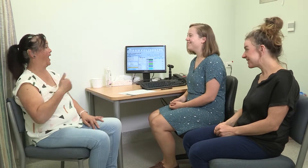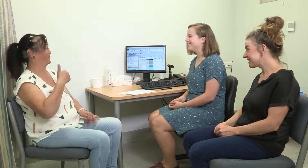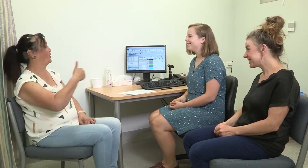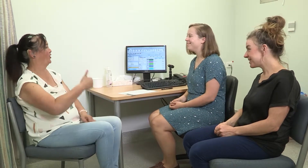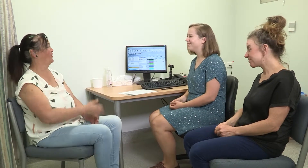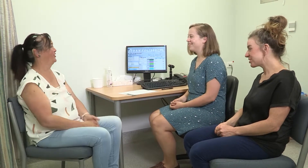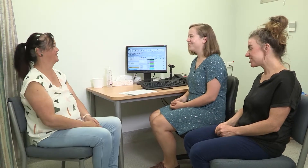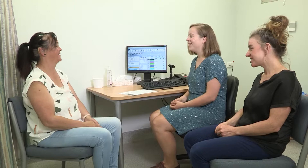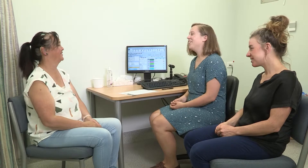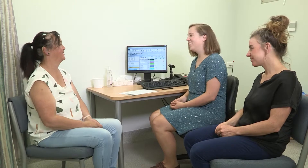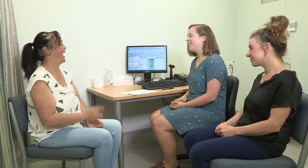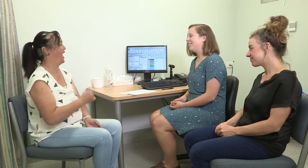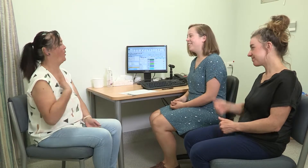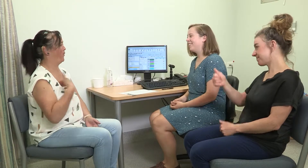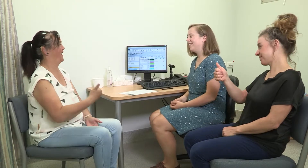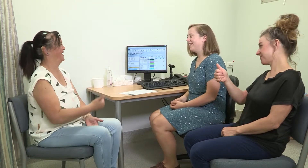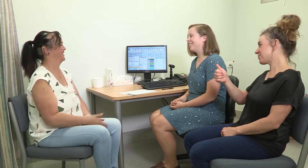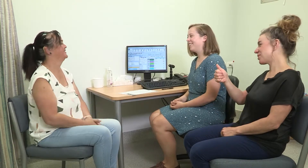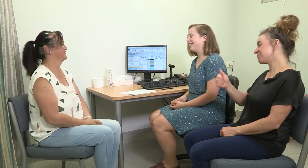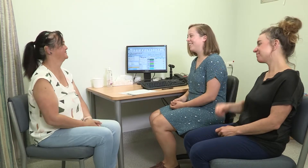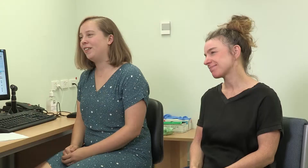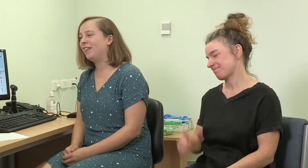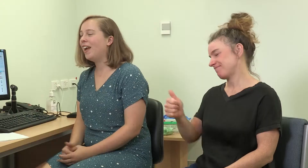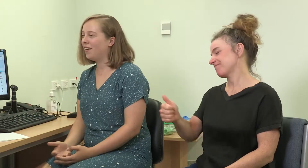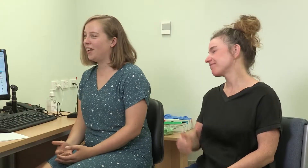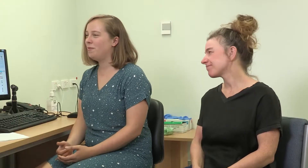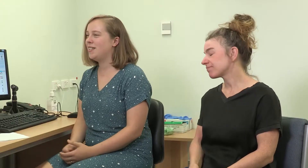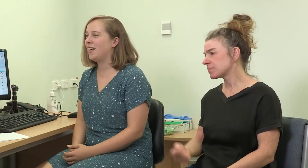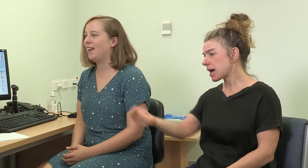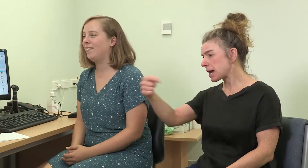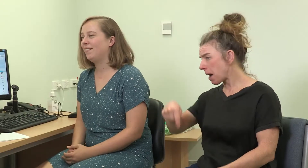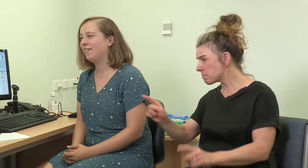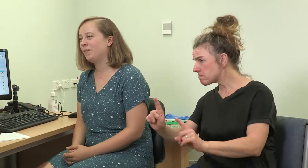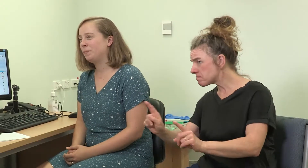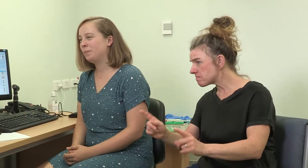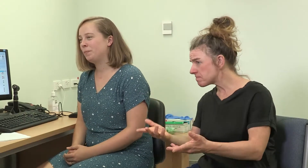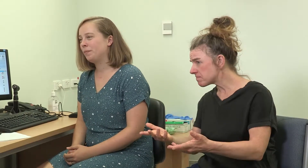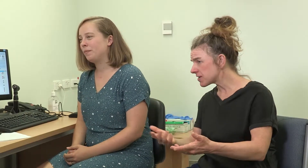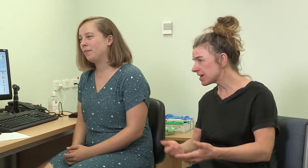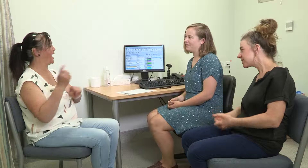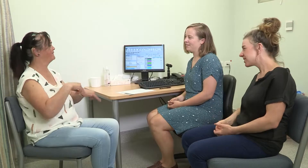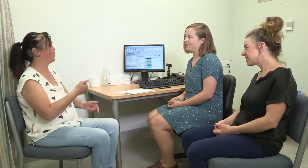Hi. Yeah, I'm good. Good. I'm well. How can I help you today?